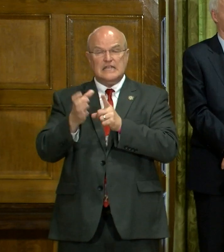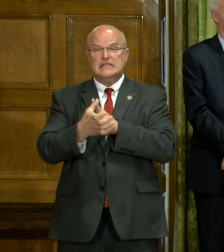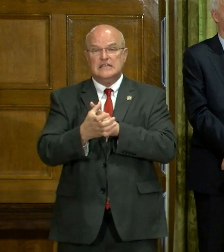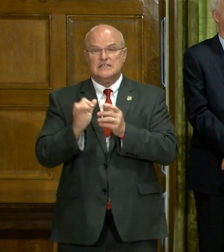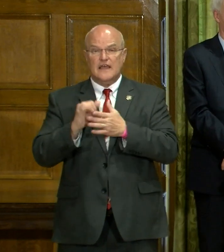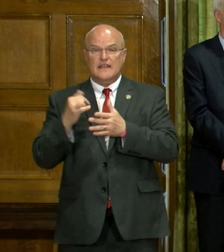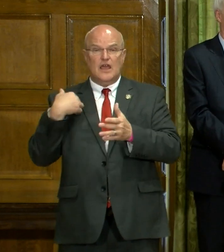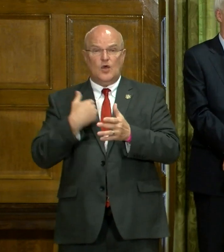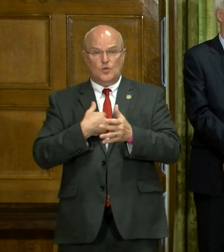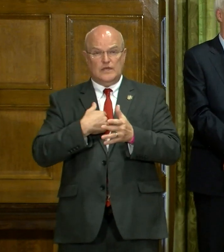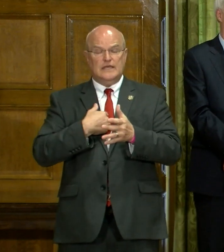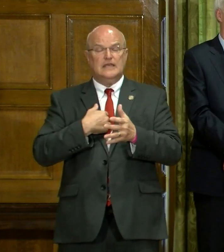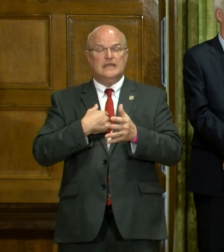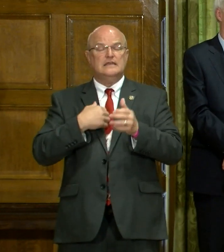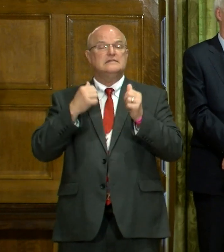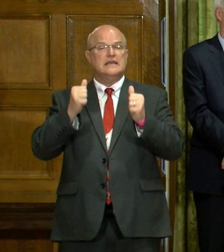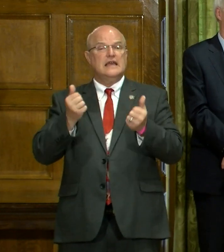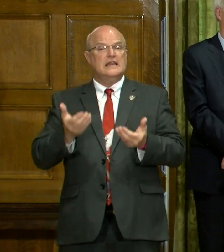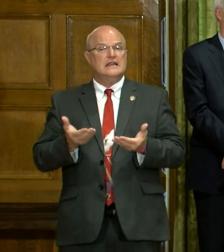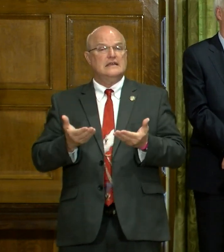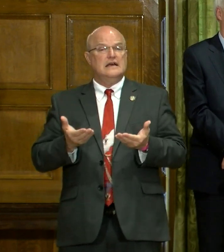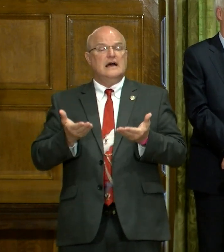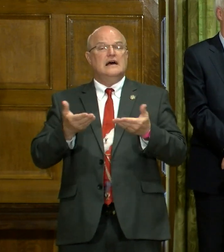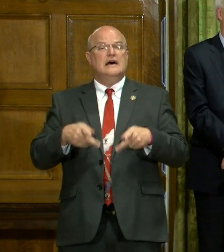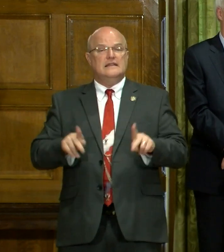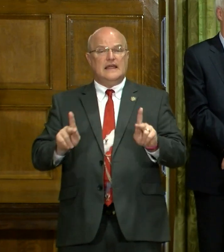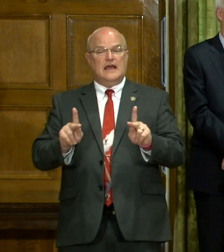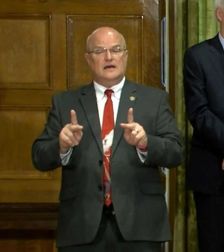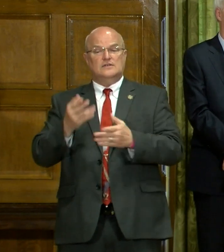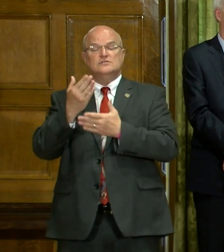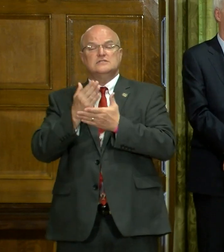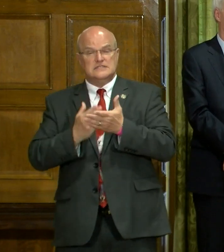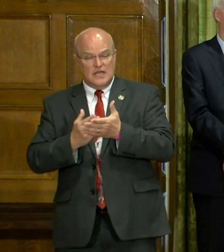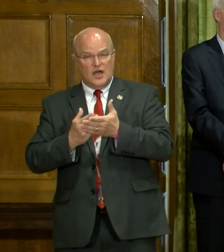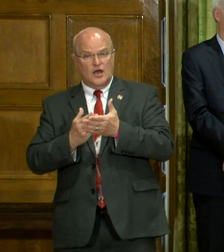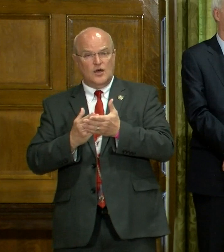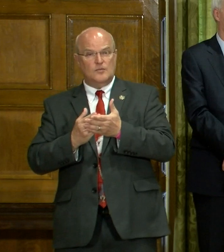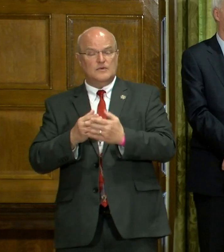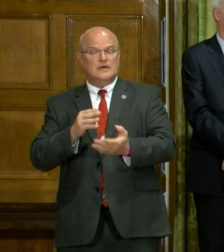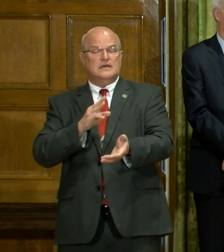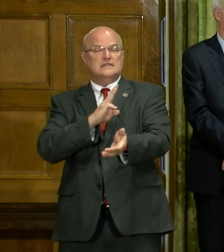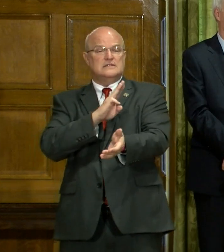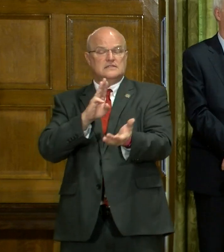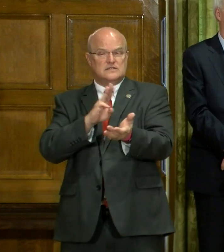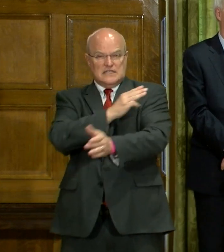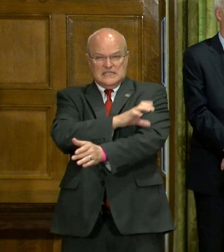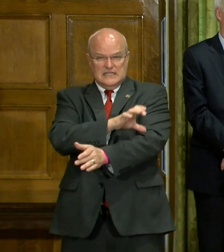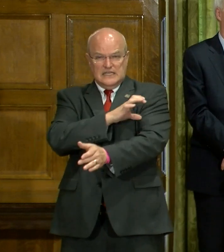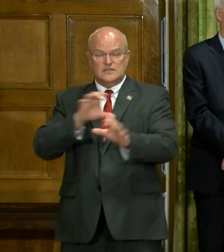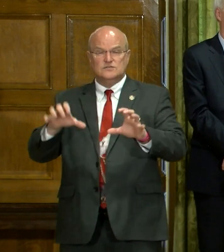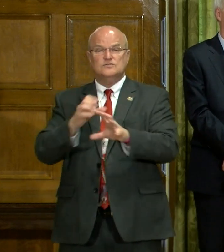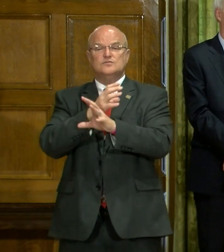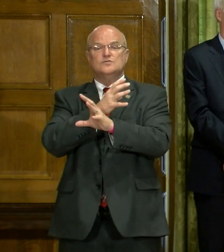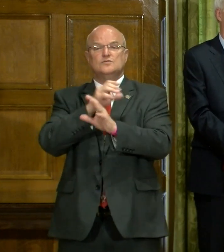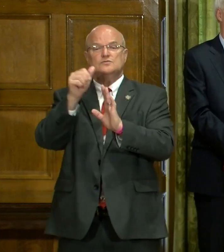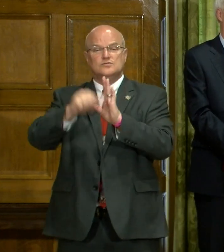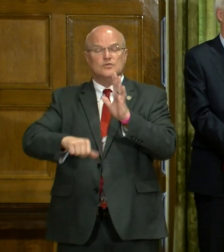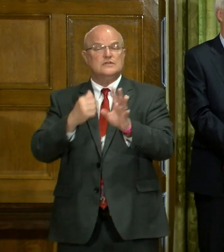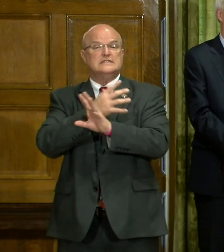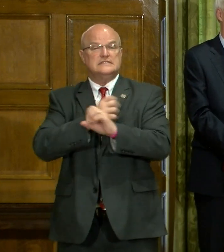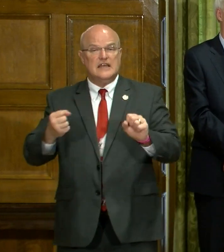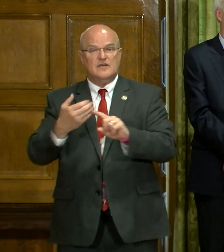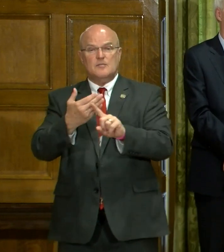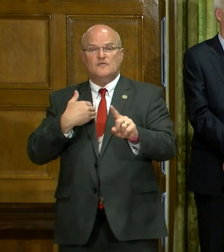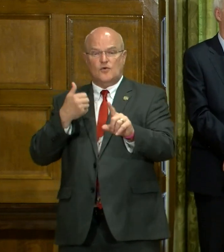conditions that we believe will be able to allow certain providers to do certain types of cases safely even before we